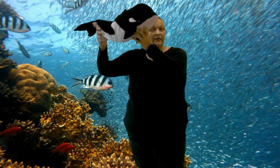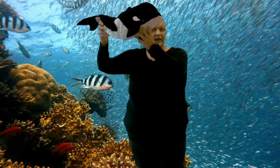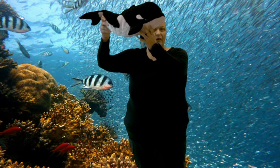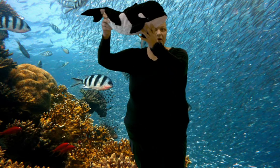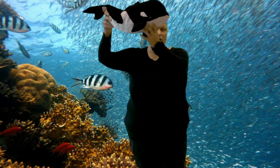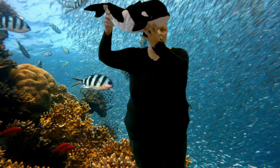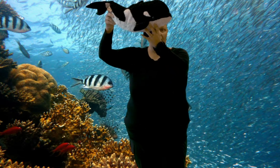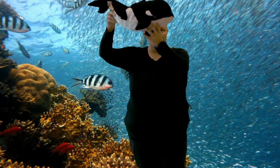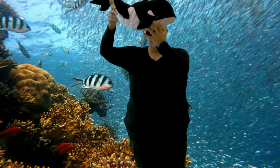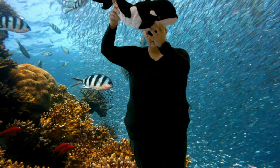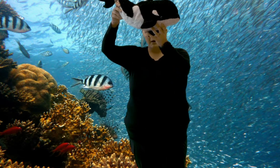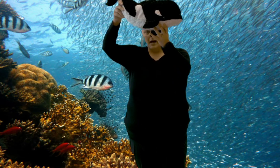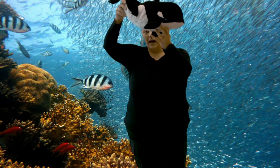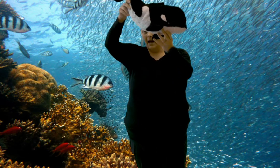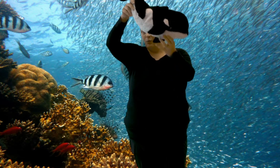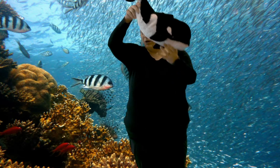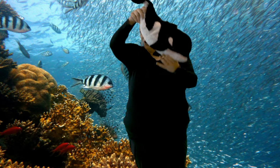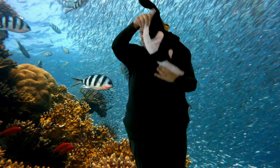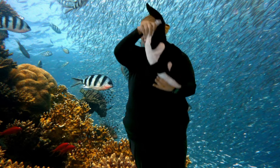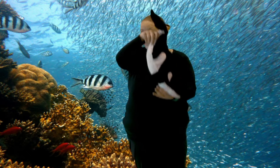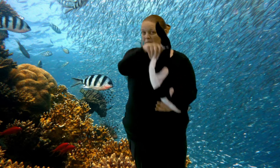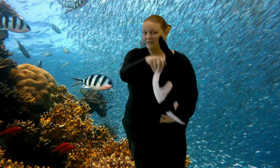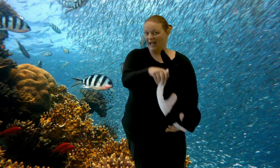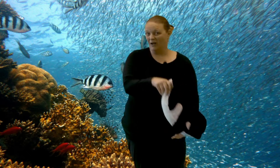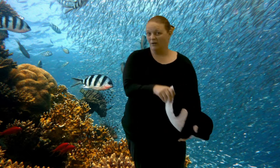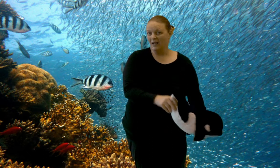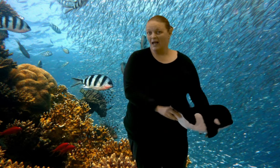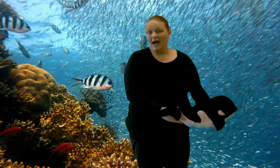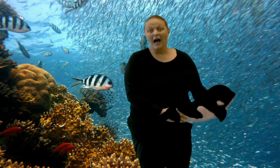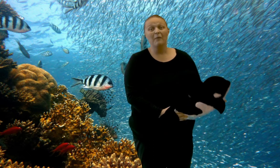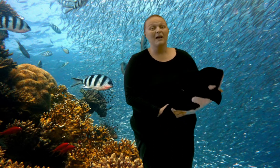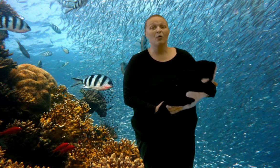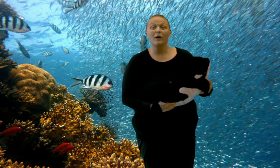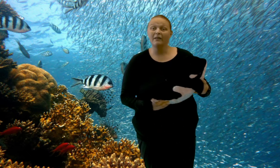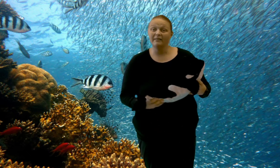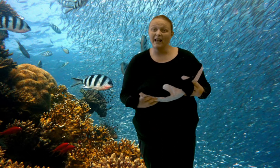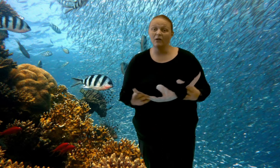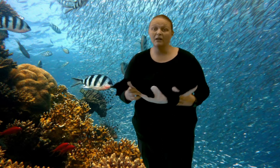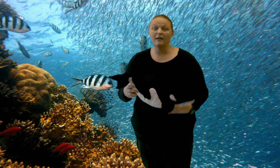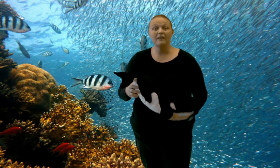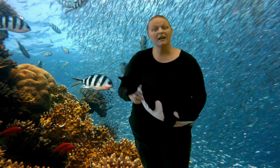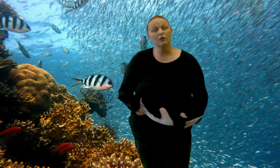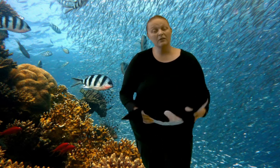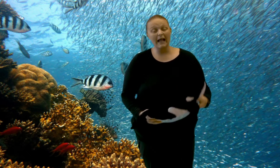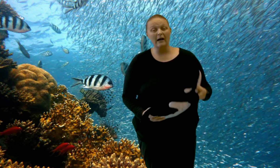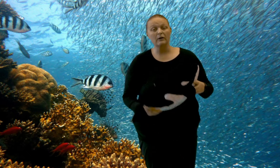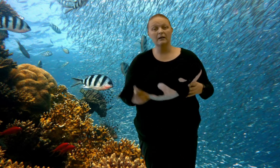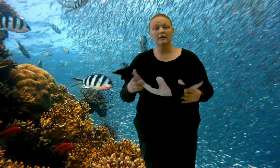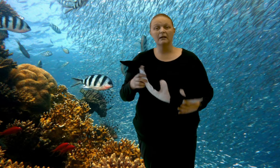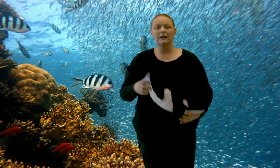sound that goes up. And when Harley comes down, I make a whale sound that goes down.